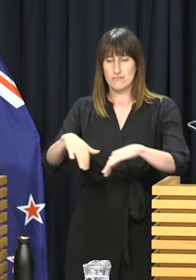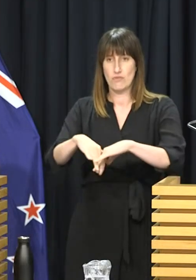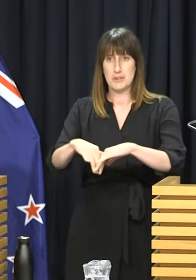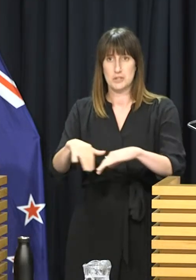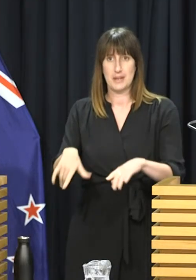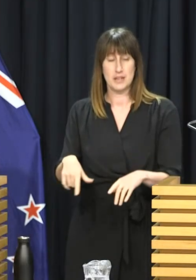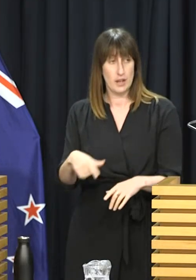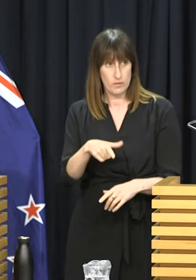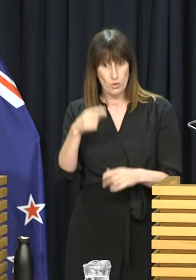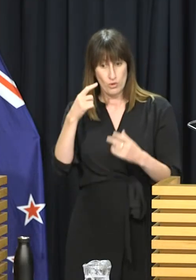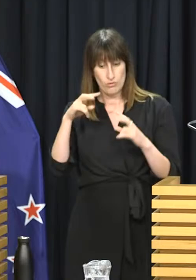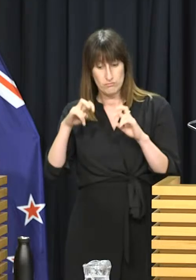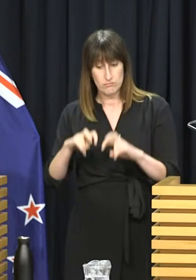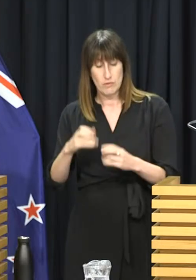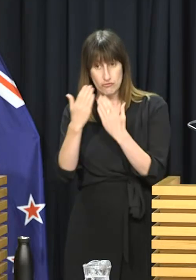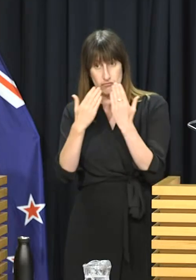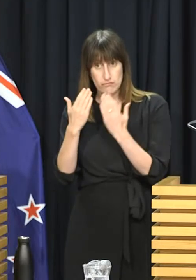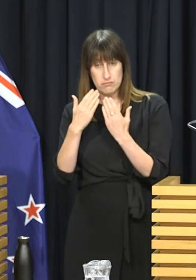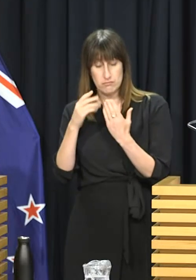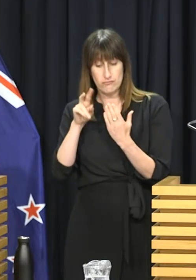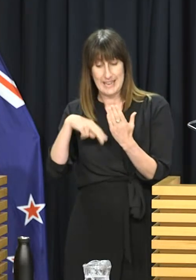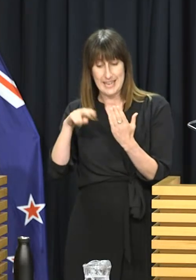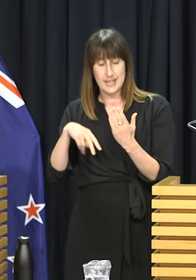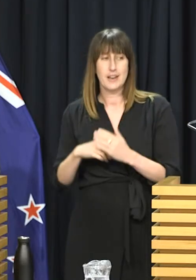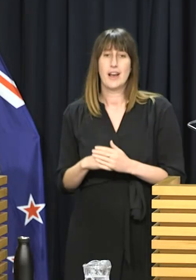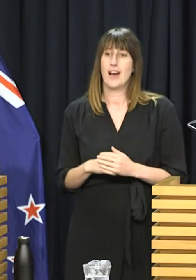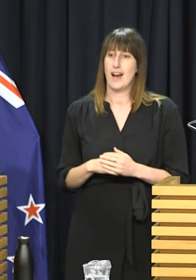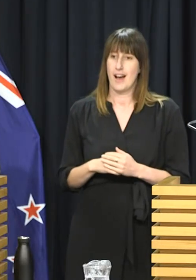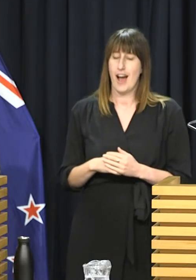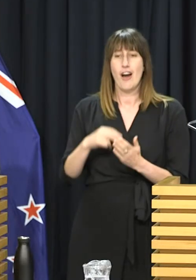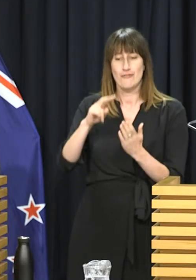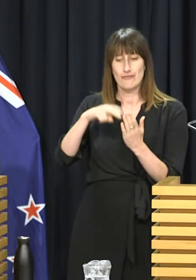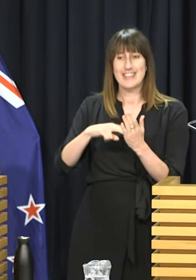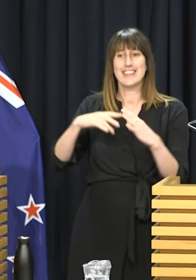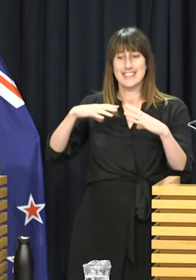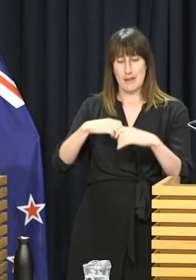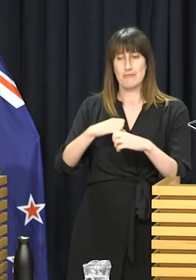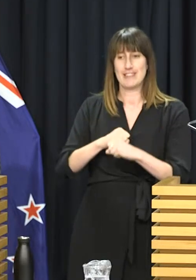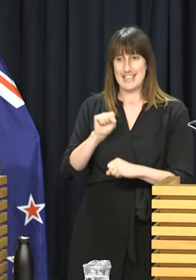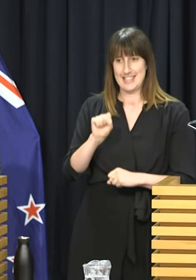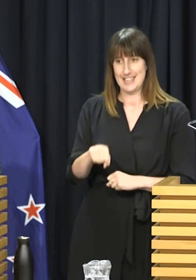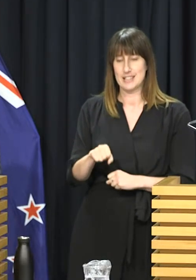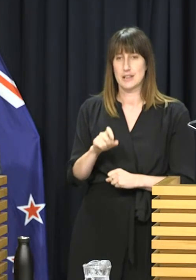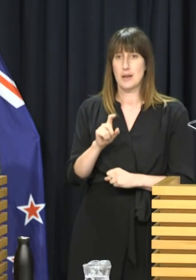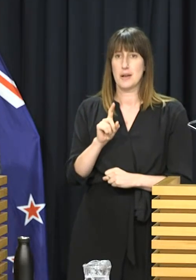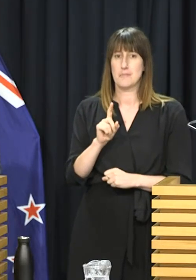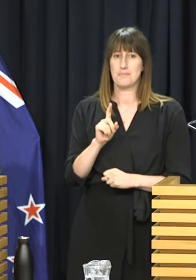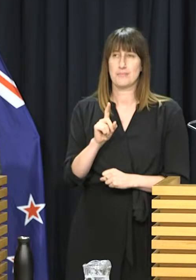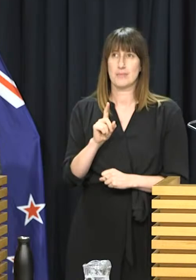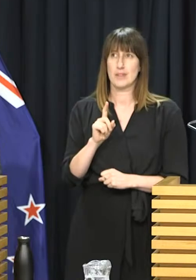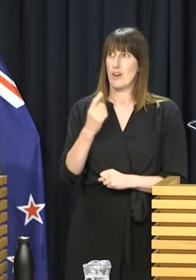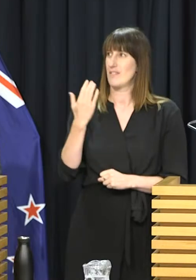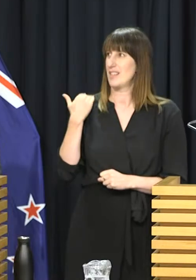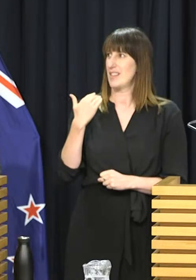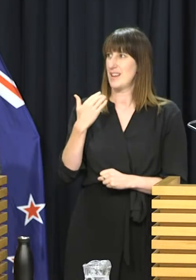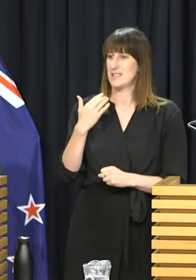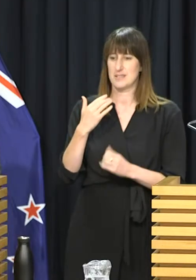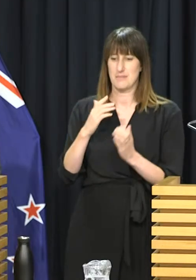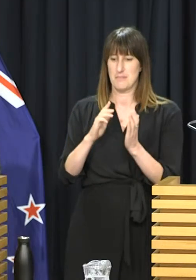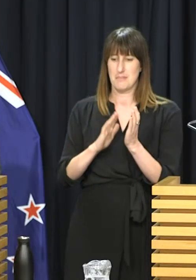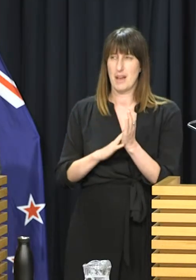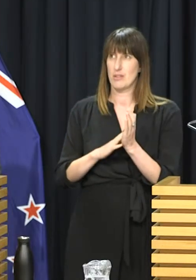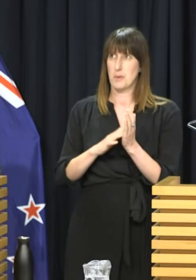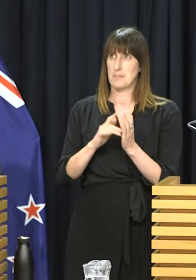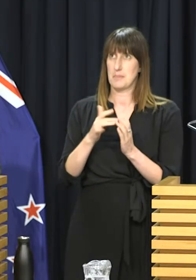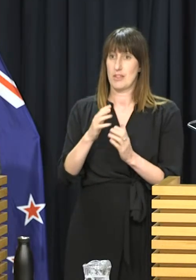Yes, well, I haven't read the study. I've read the summary of that study. I think over the last month or two, in particular, probably